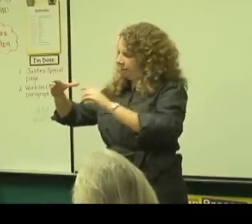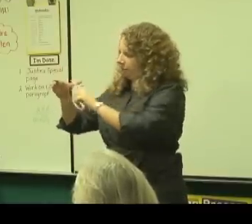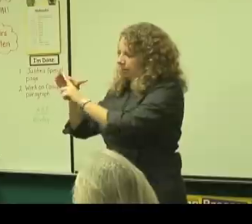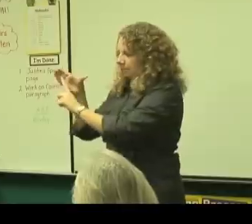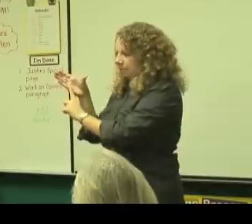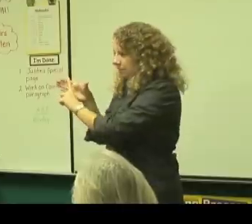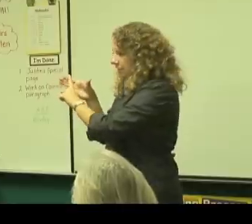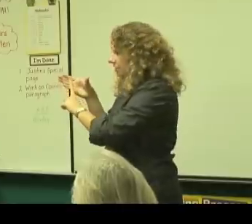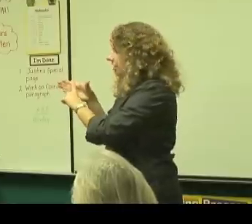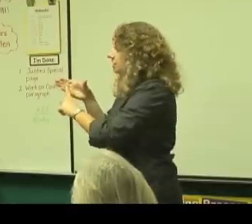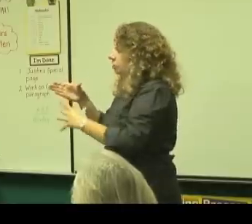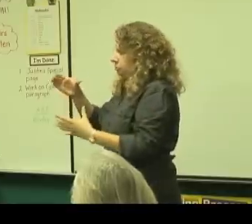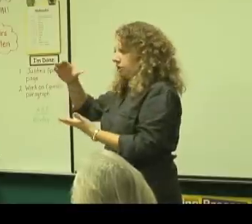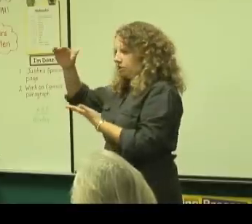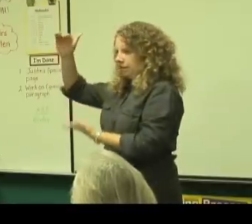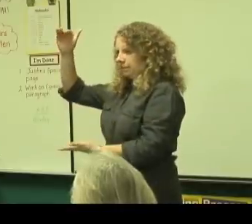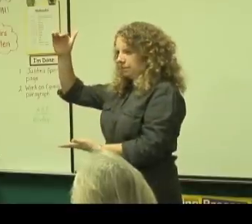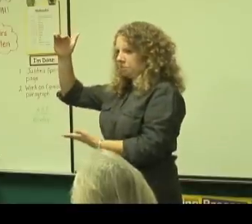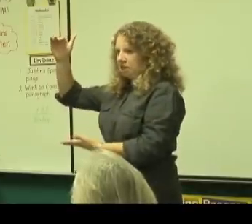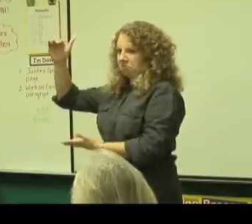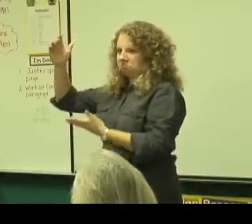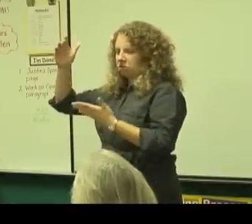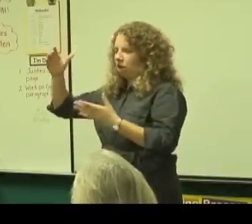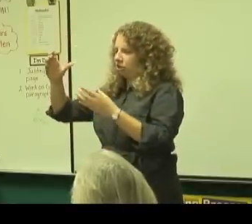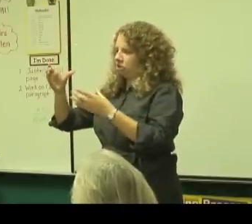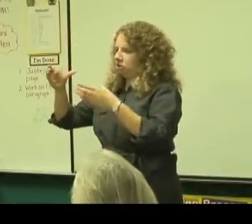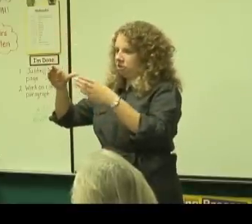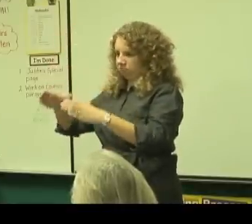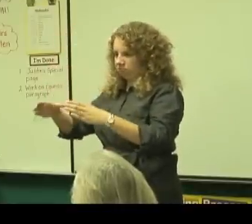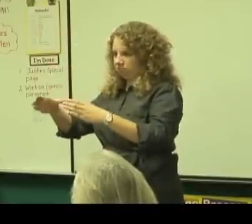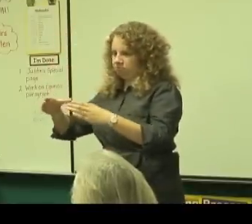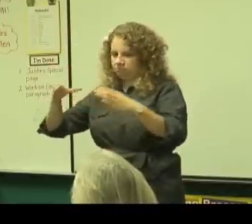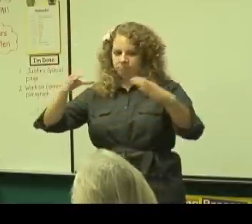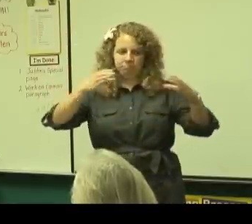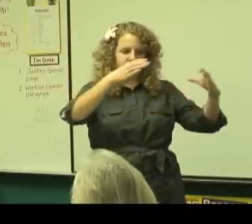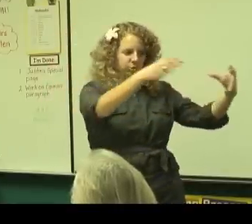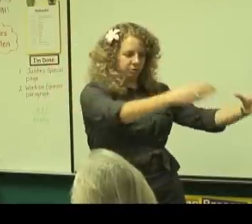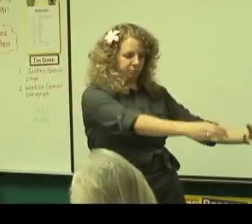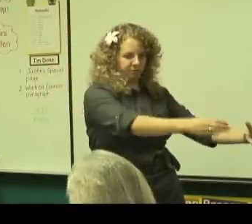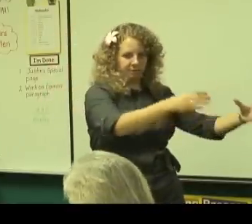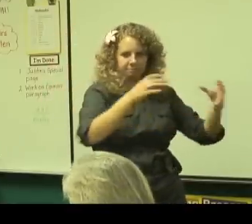because it's like this, we know that it's something taller, you know? So you can move it.